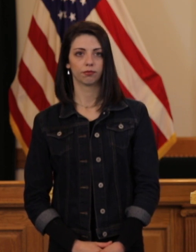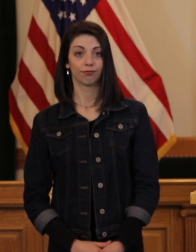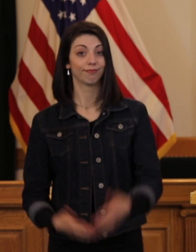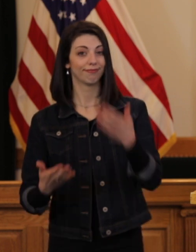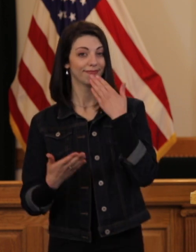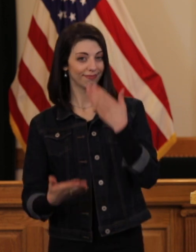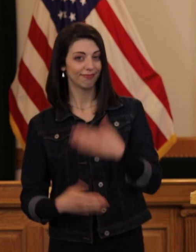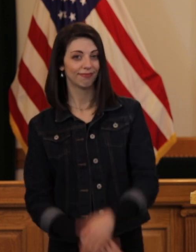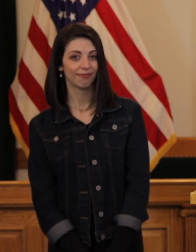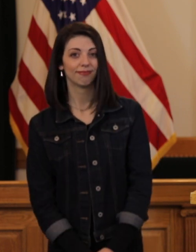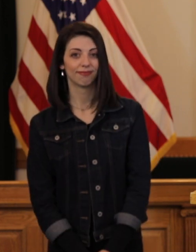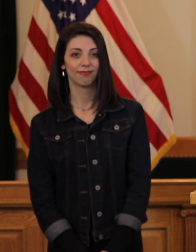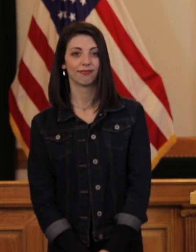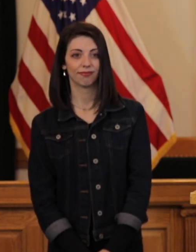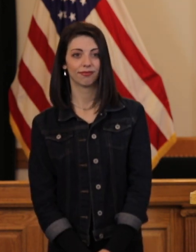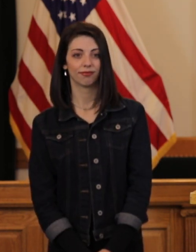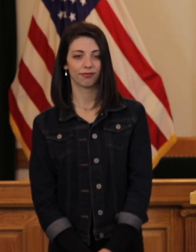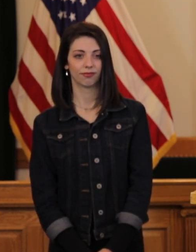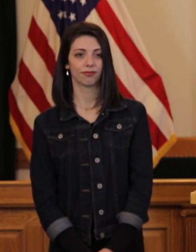Thank you.